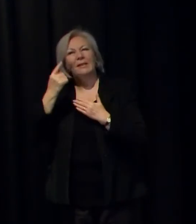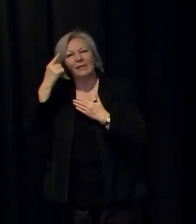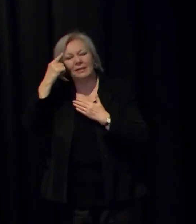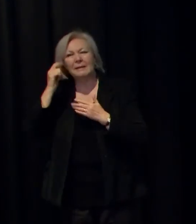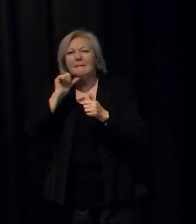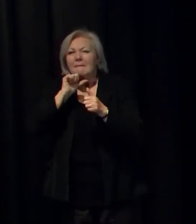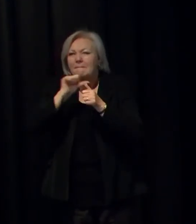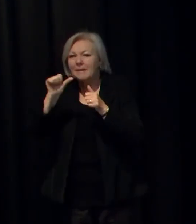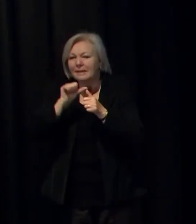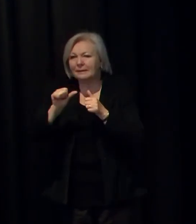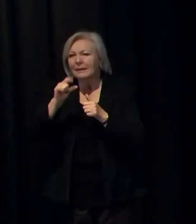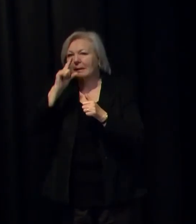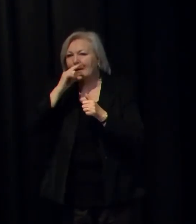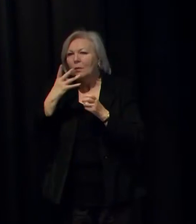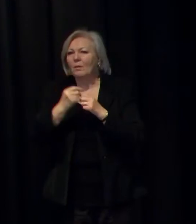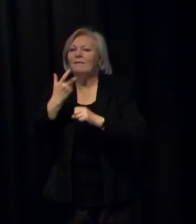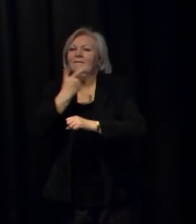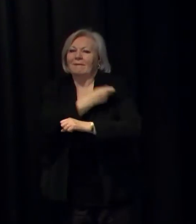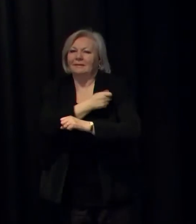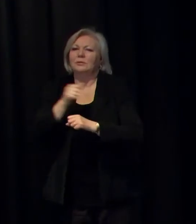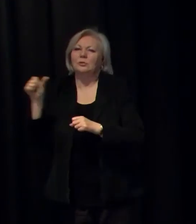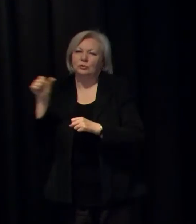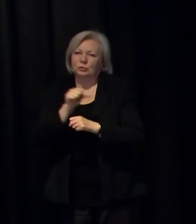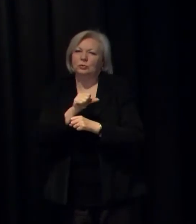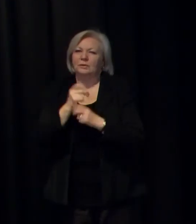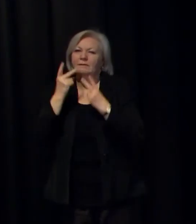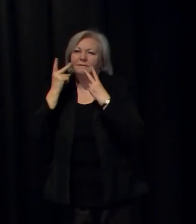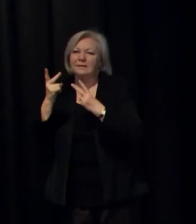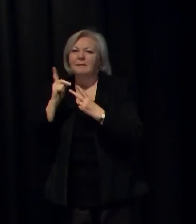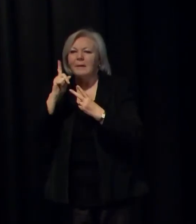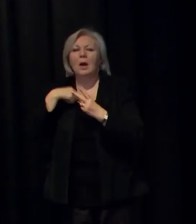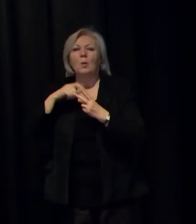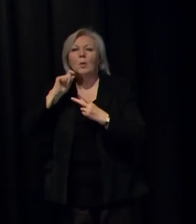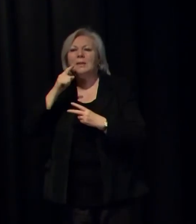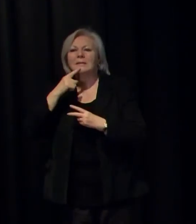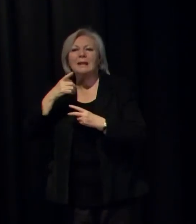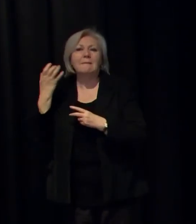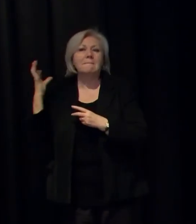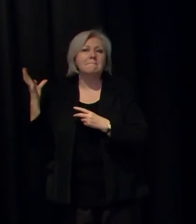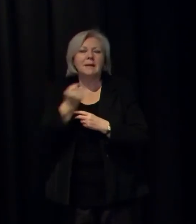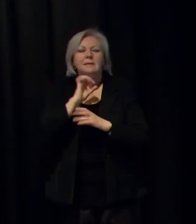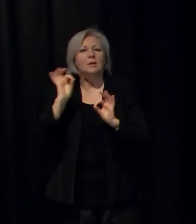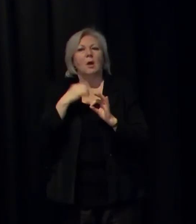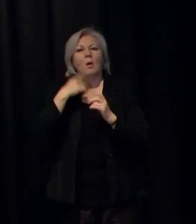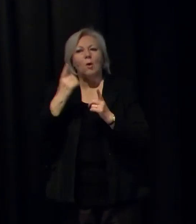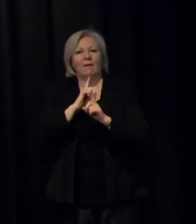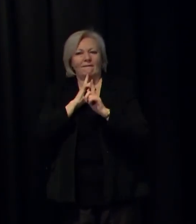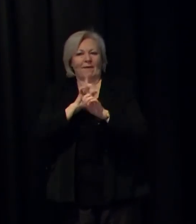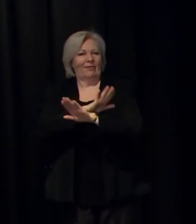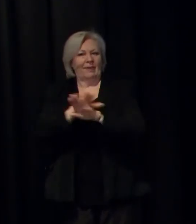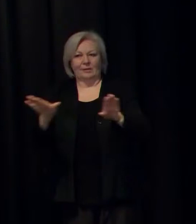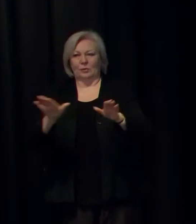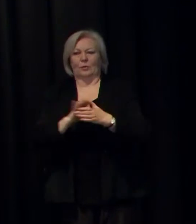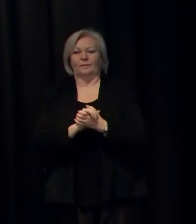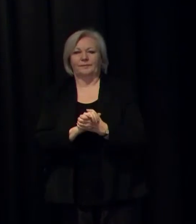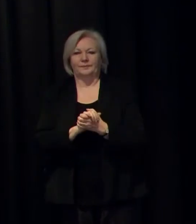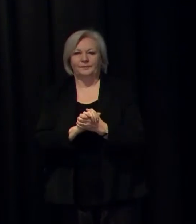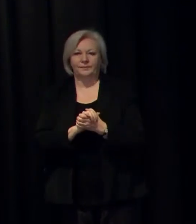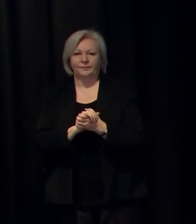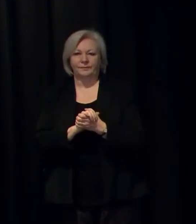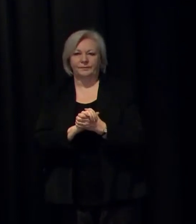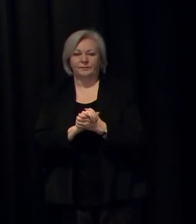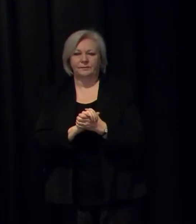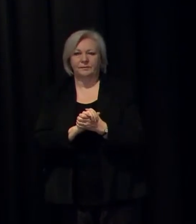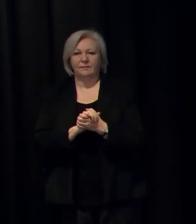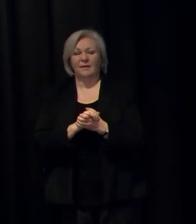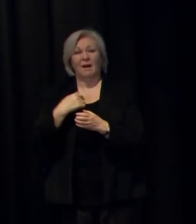above 12 should be visiting you at your home, but that's not something that we can necessarily enforce. It's only advice that we can provide. Given that some